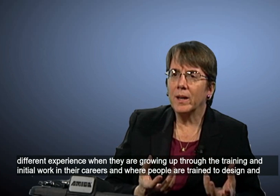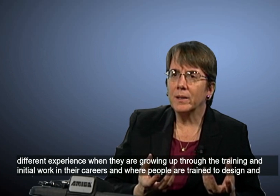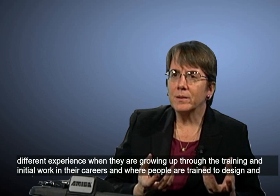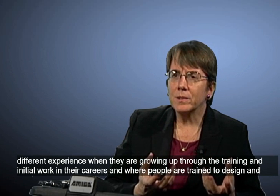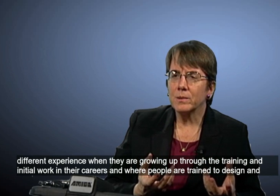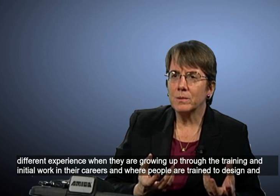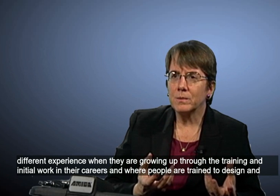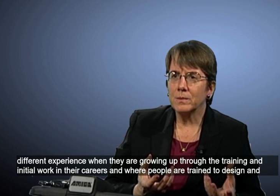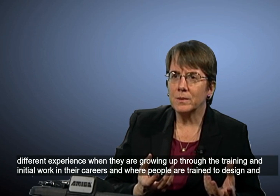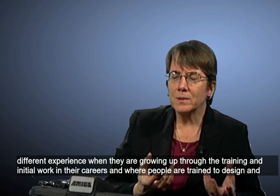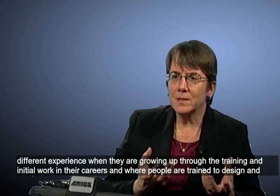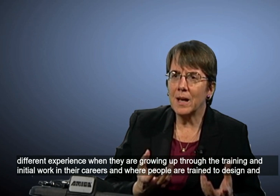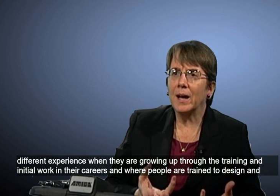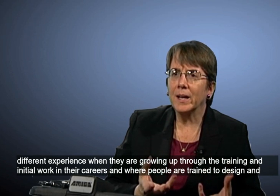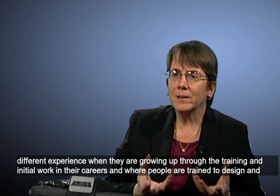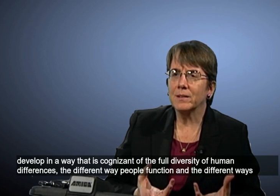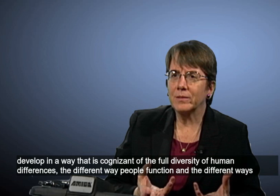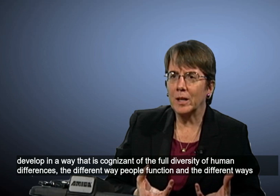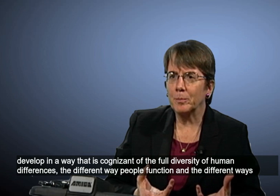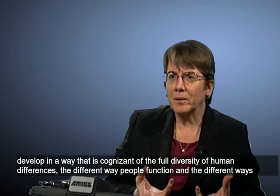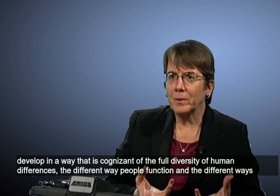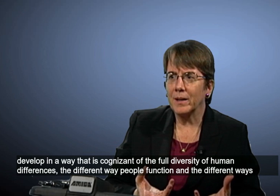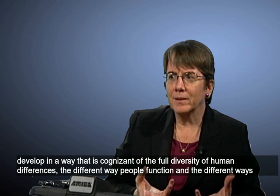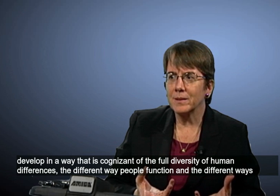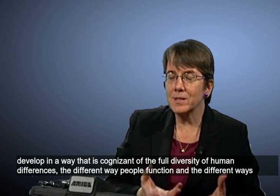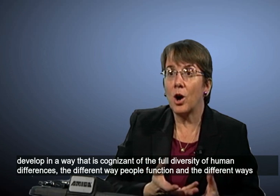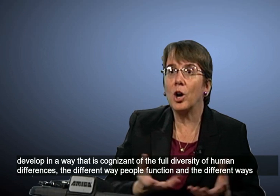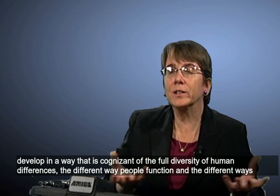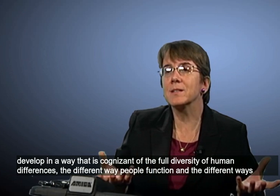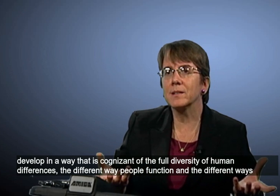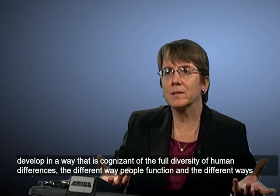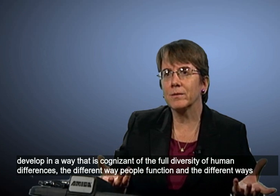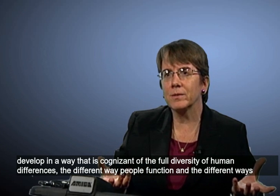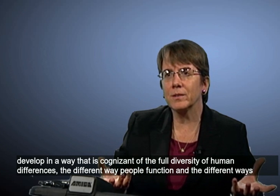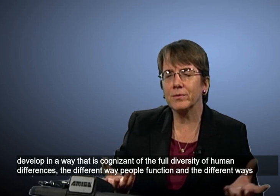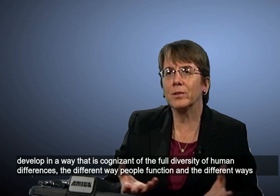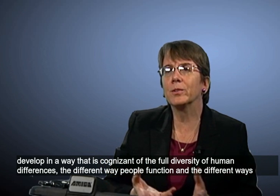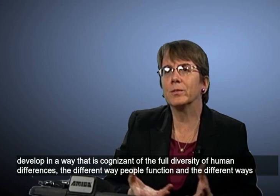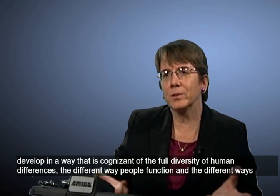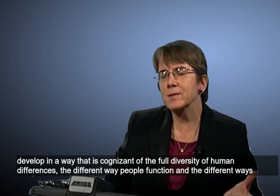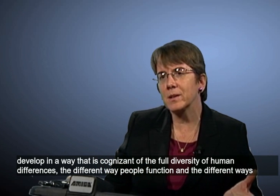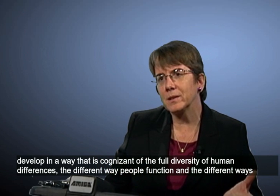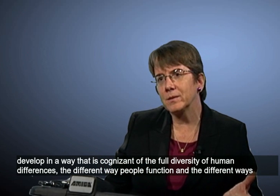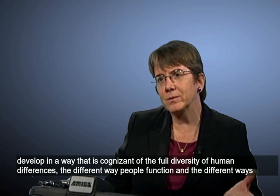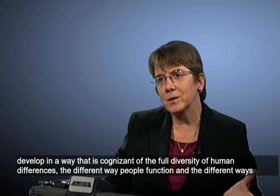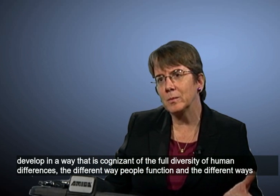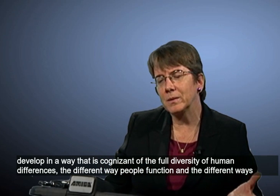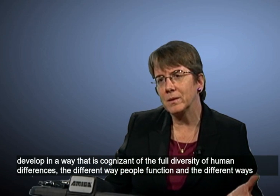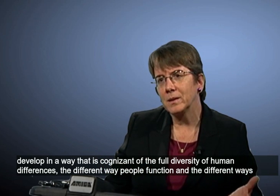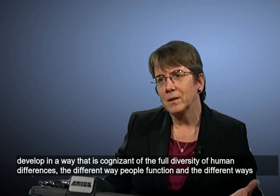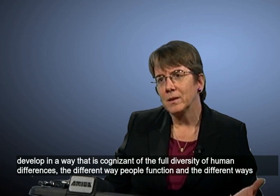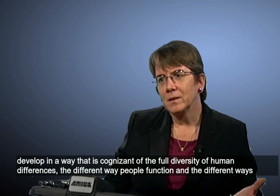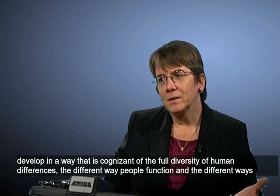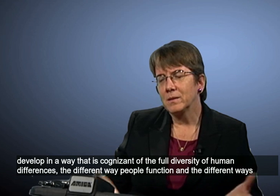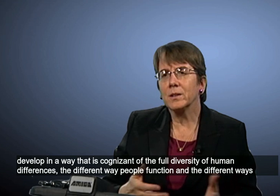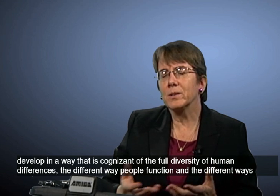trained to design and develop in a way that is cognizant of the full diversity of human